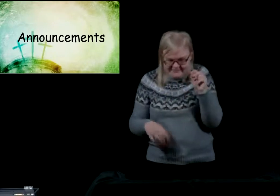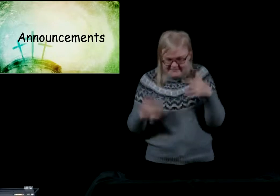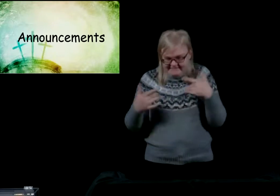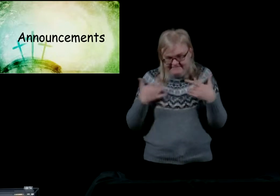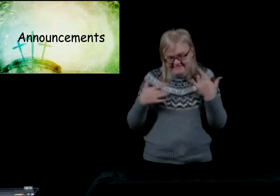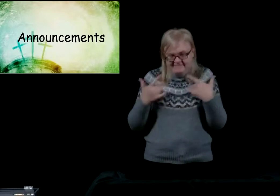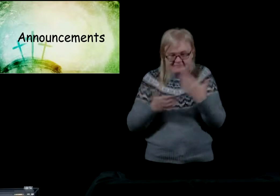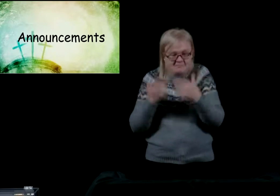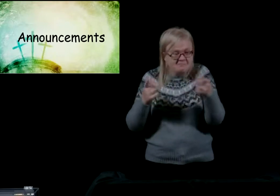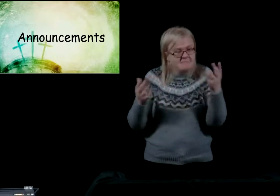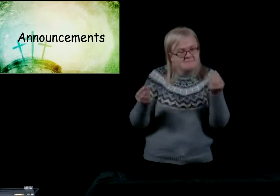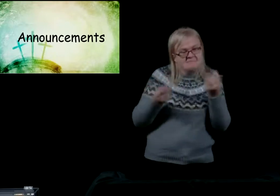at 7:30.